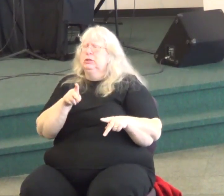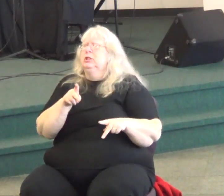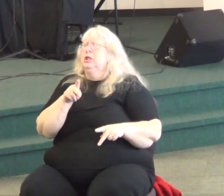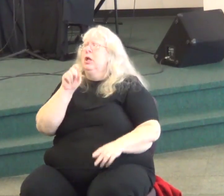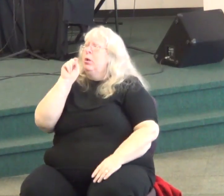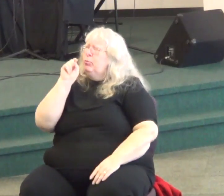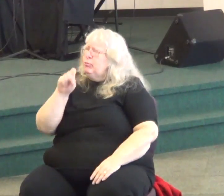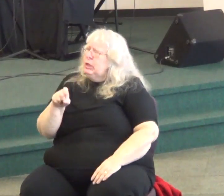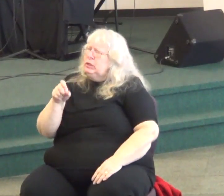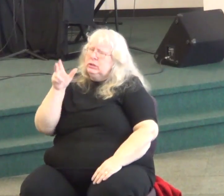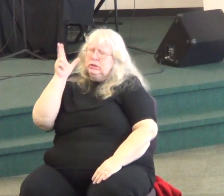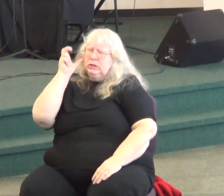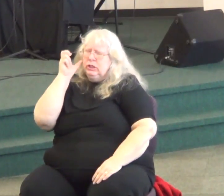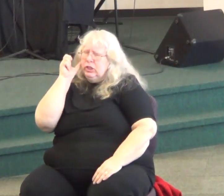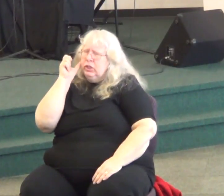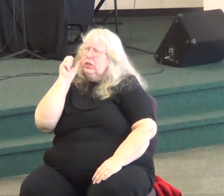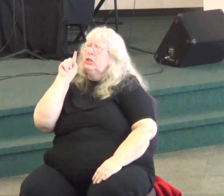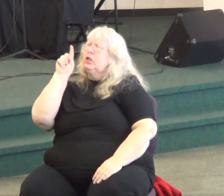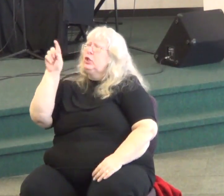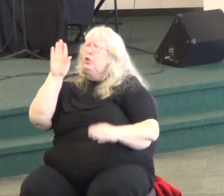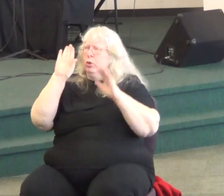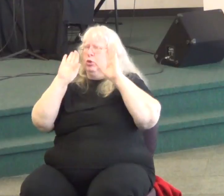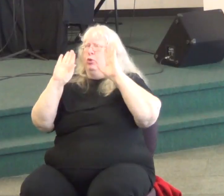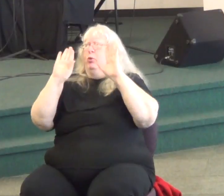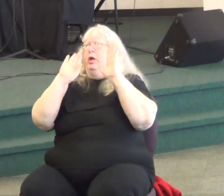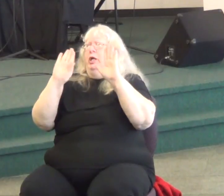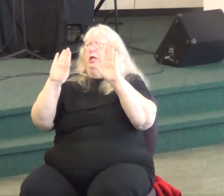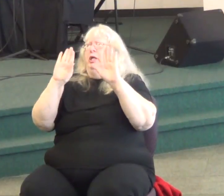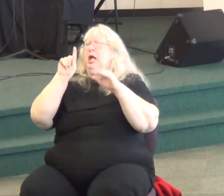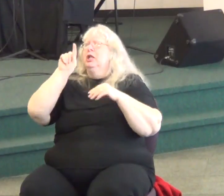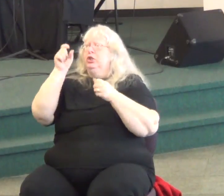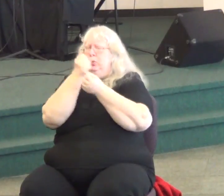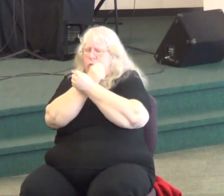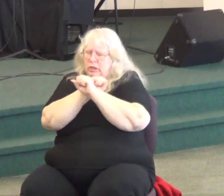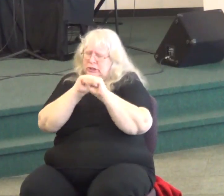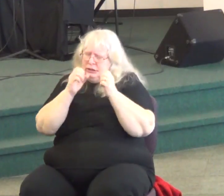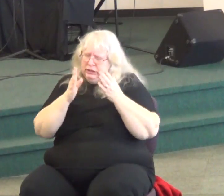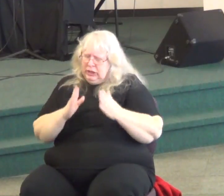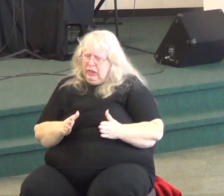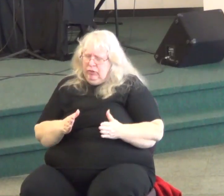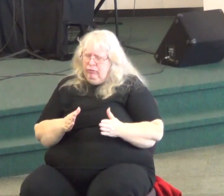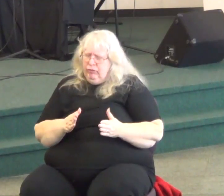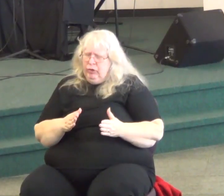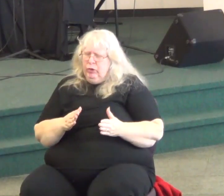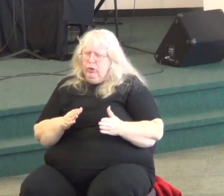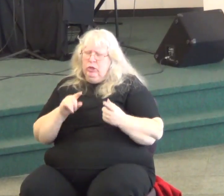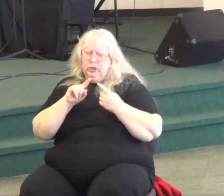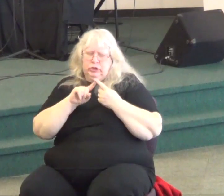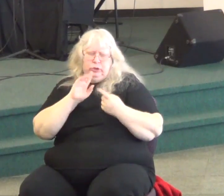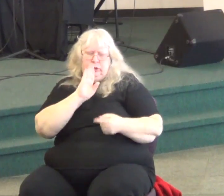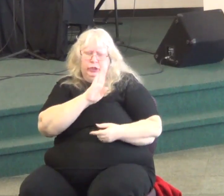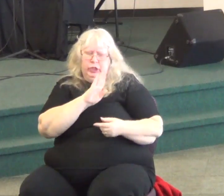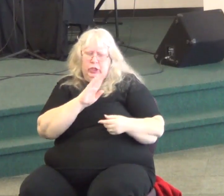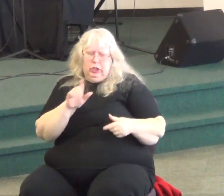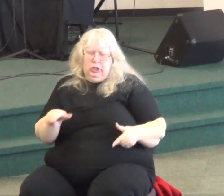and great you are and your savior of their life before you can come back on that white horse that they